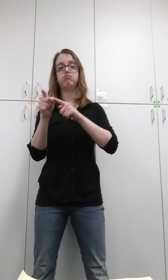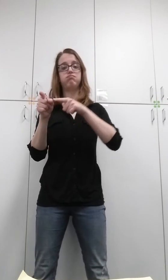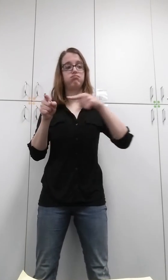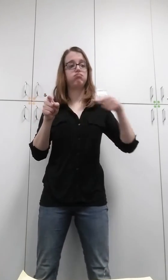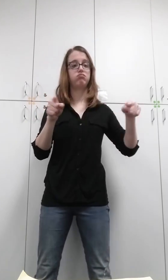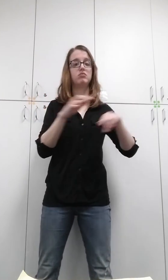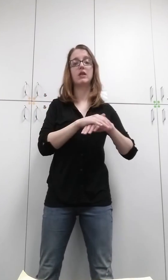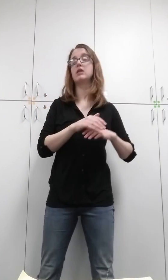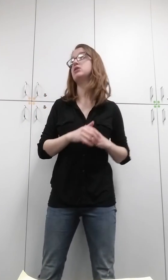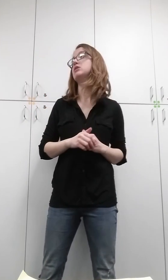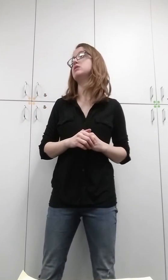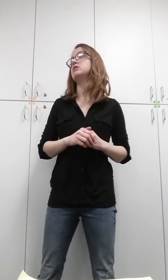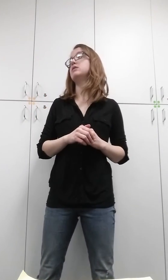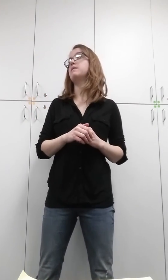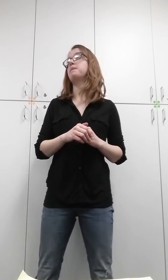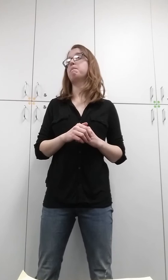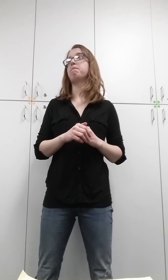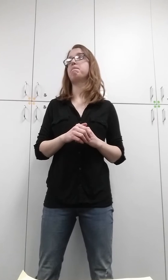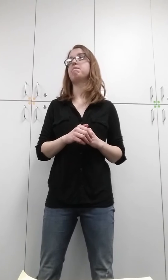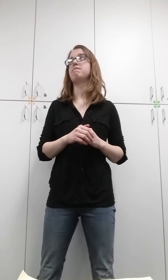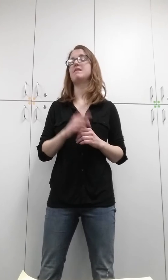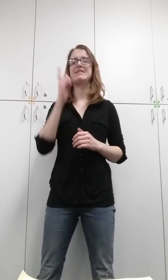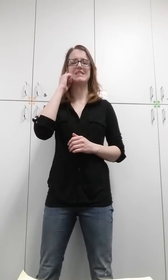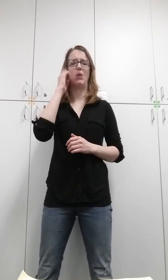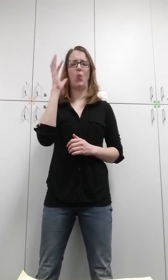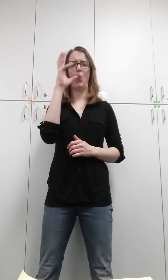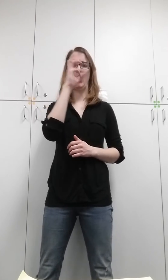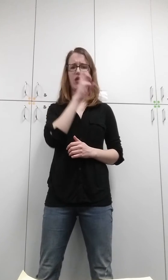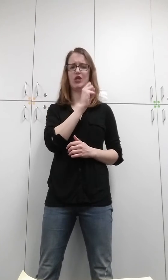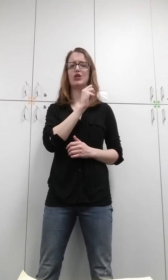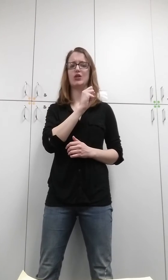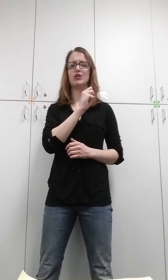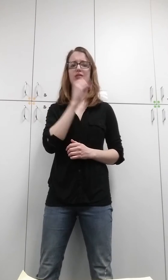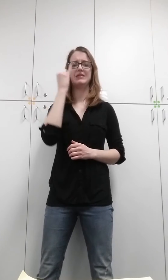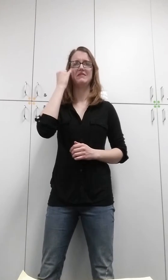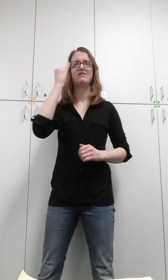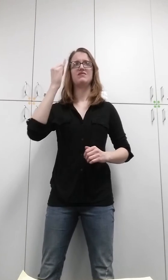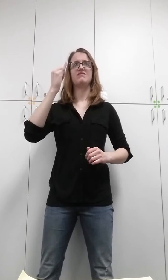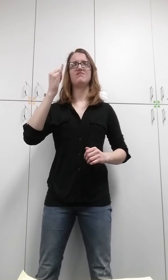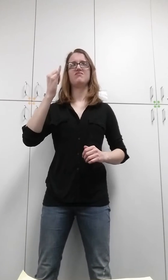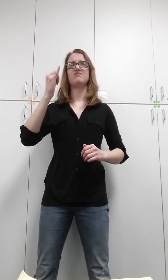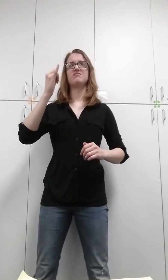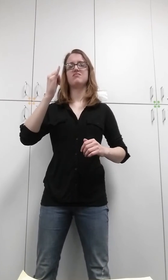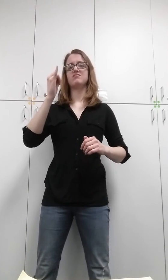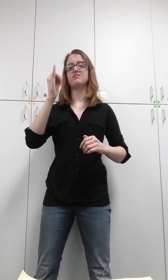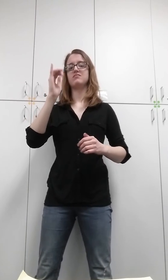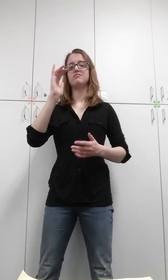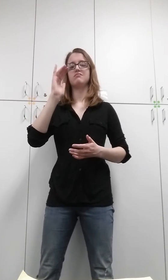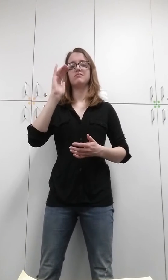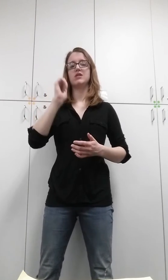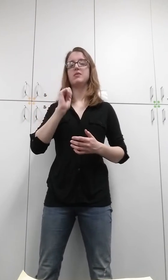funny. You're going to lower the register. Does that make sense? Mm-hmm. But